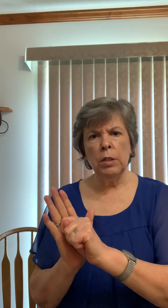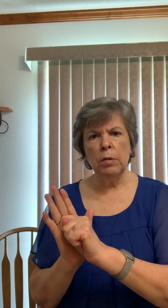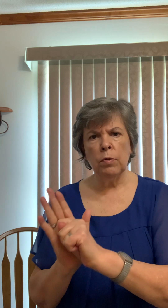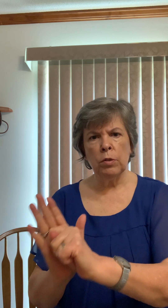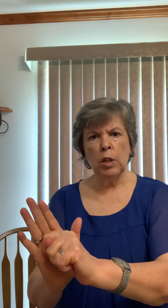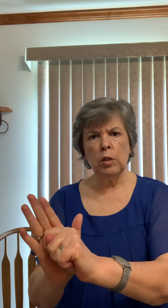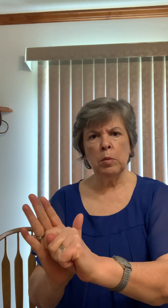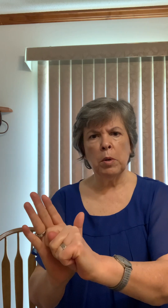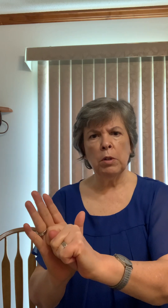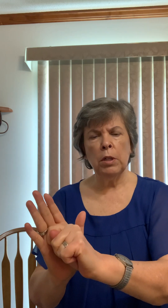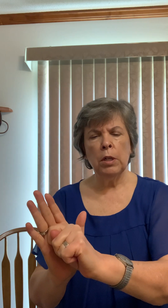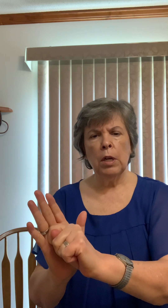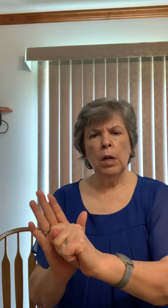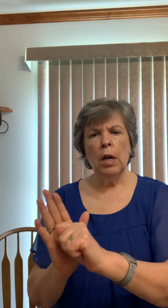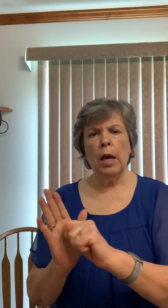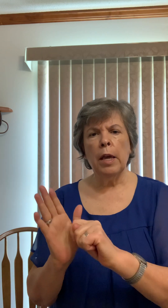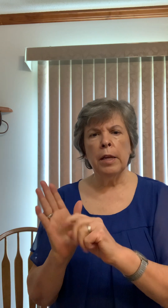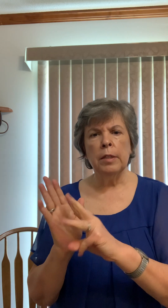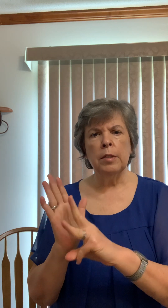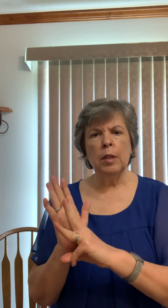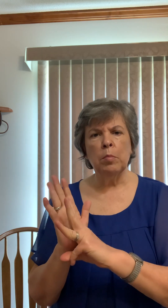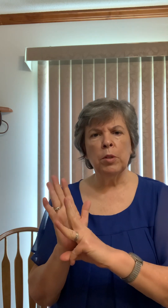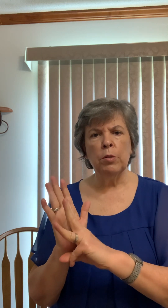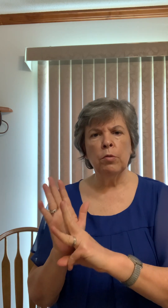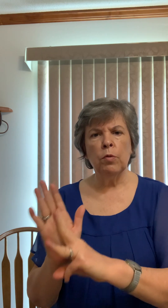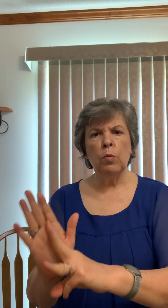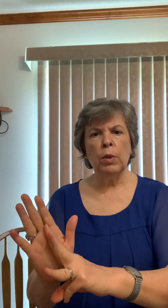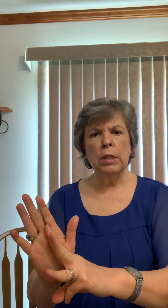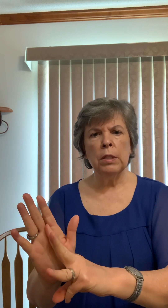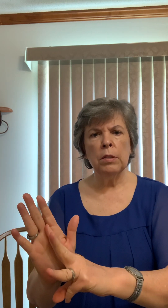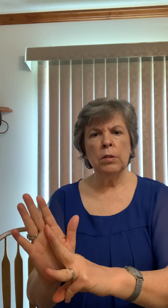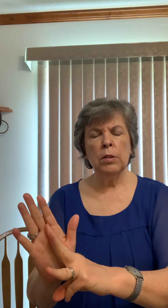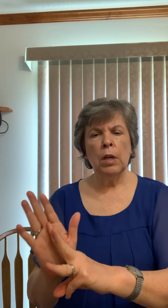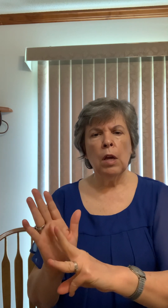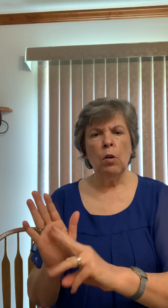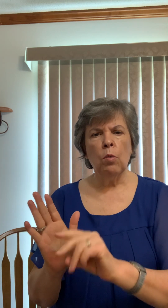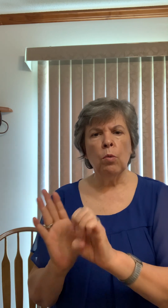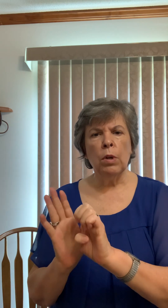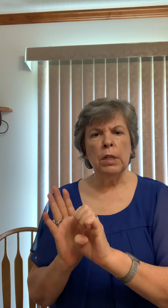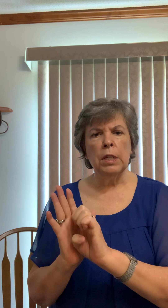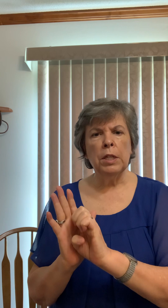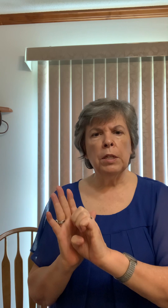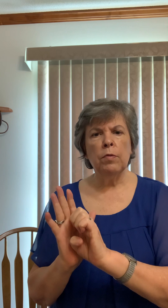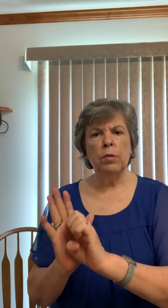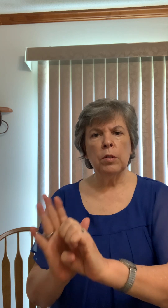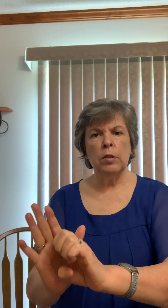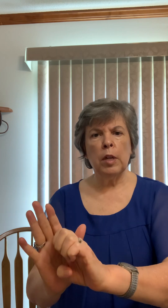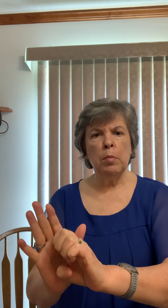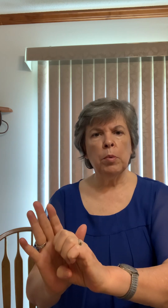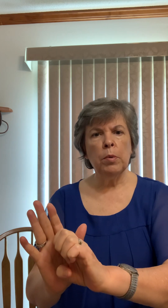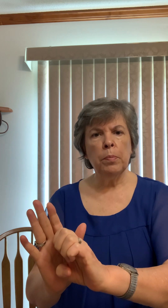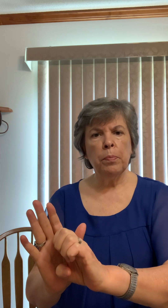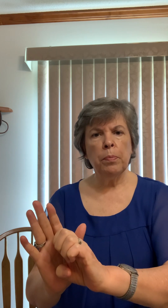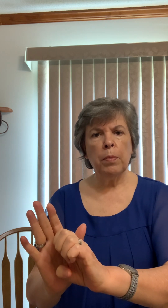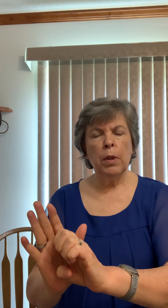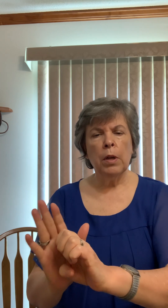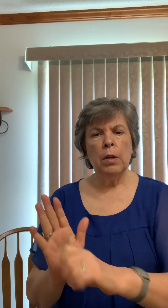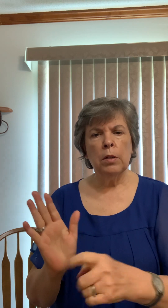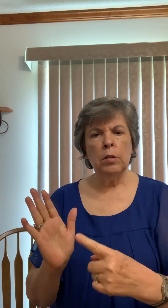for testimony, a W for witness, an E for example. So,